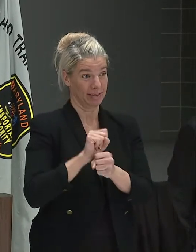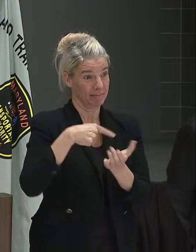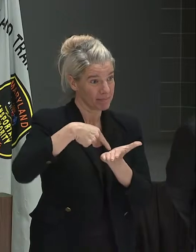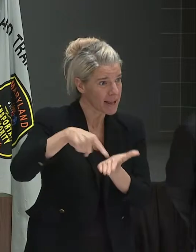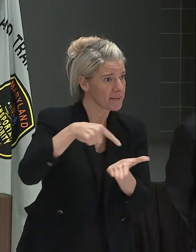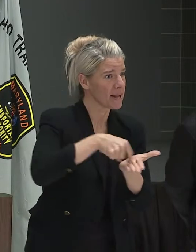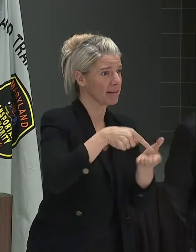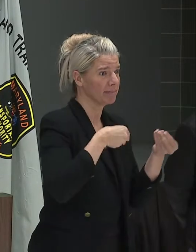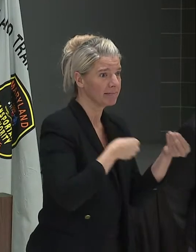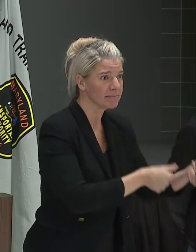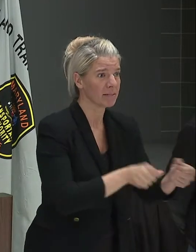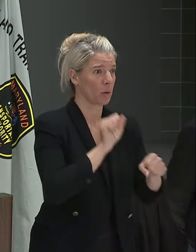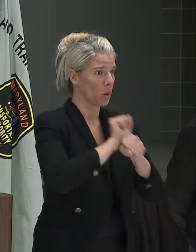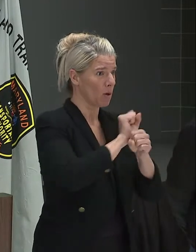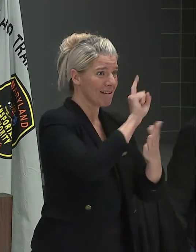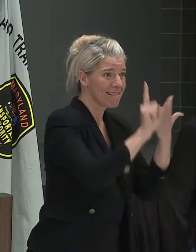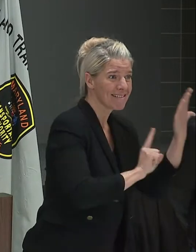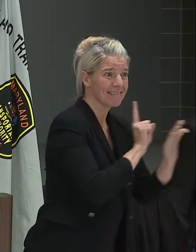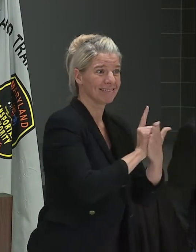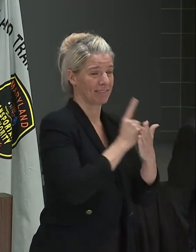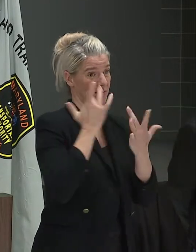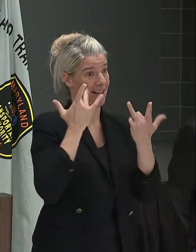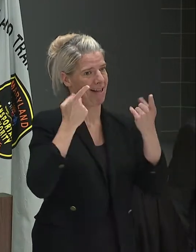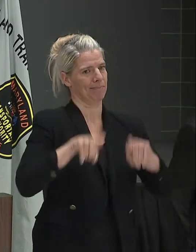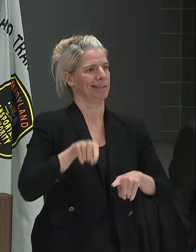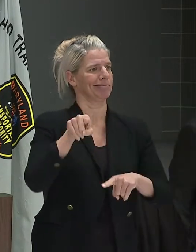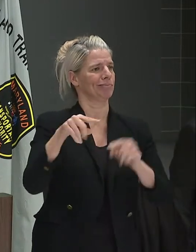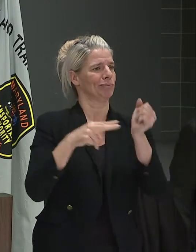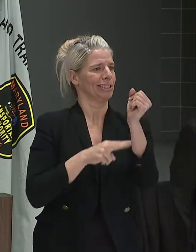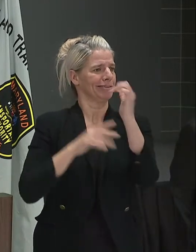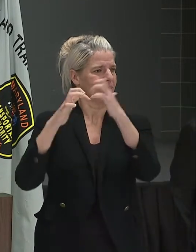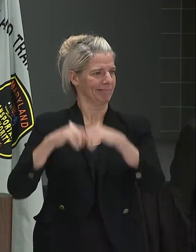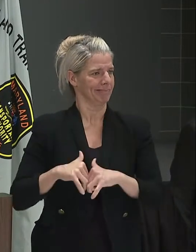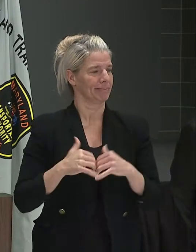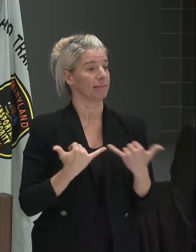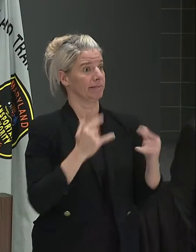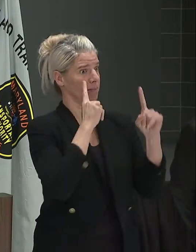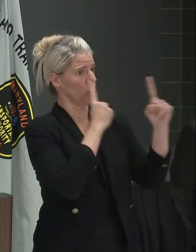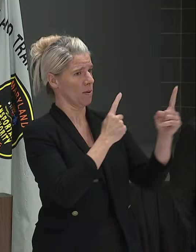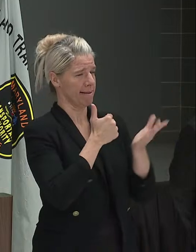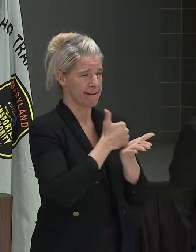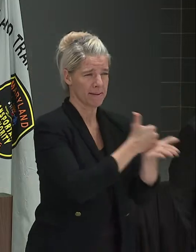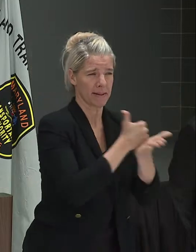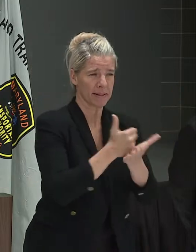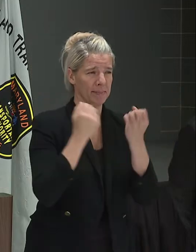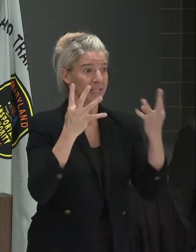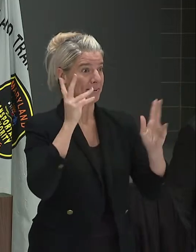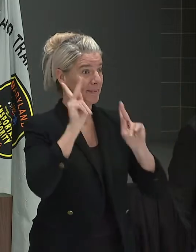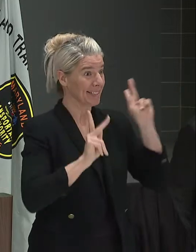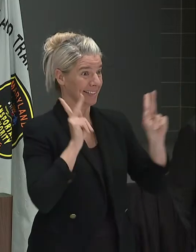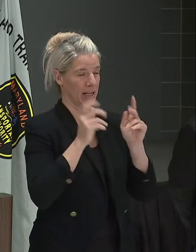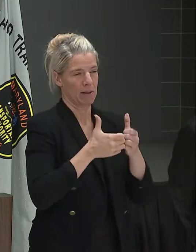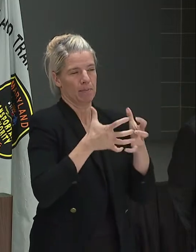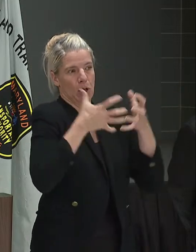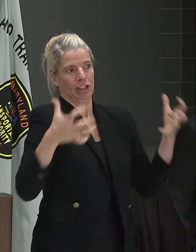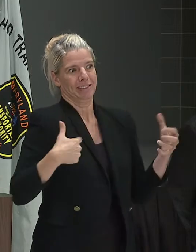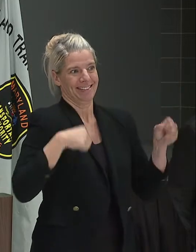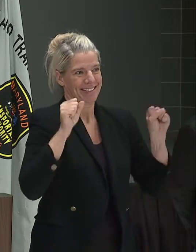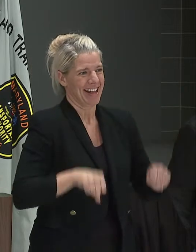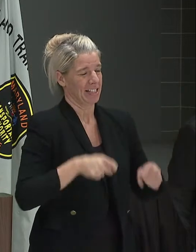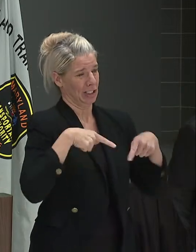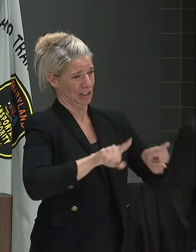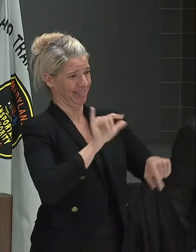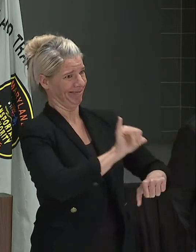the Key Bridge collapse. Our mission is to help as many people as we can during this difficult